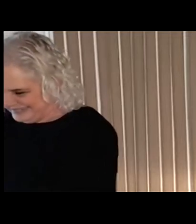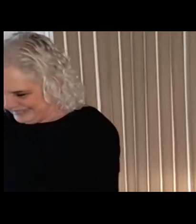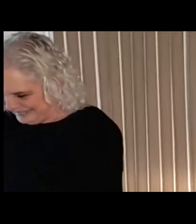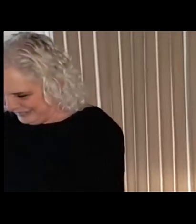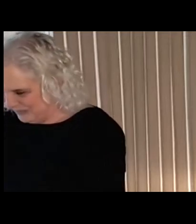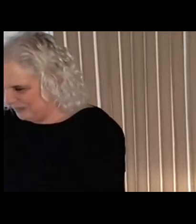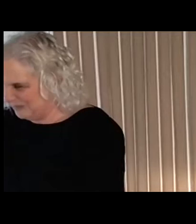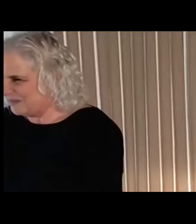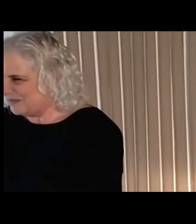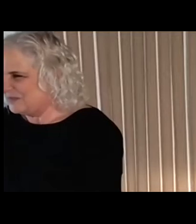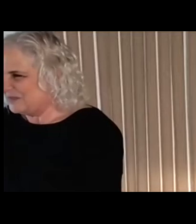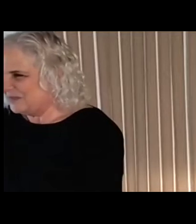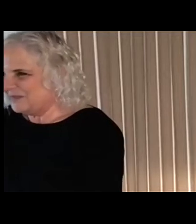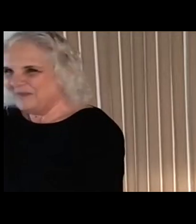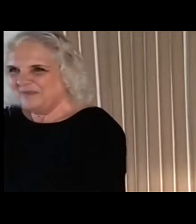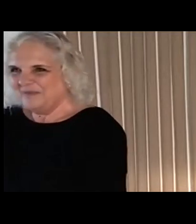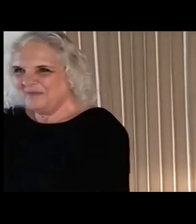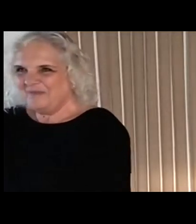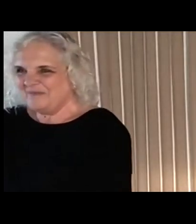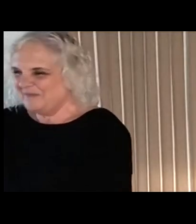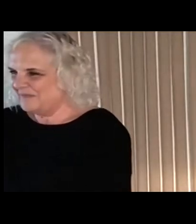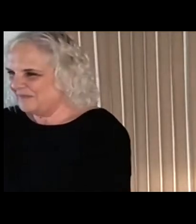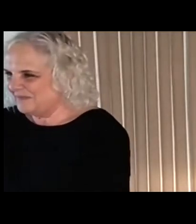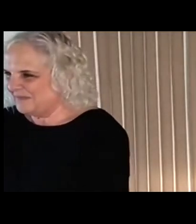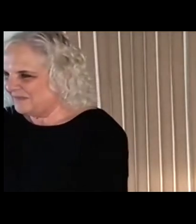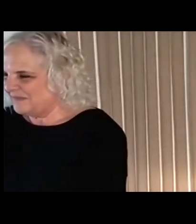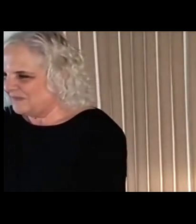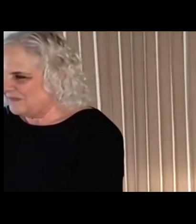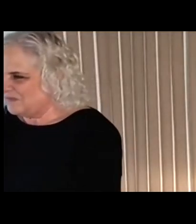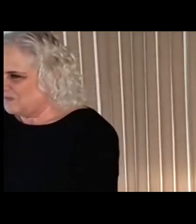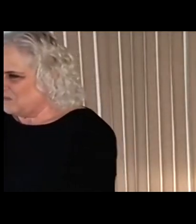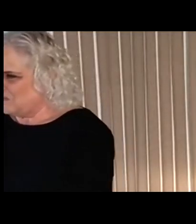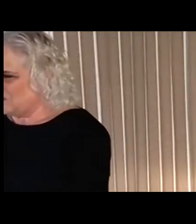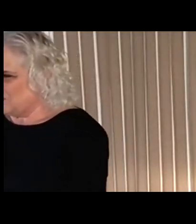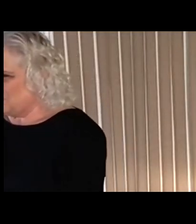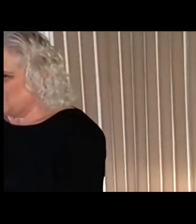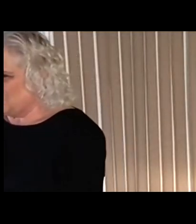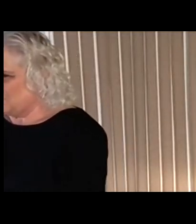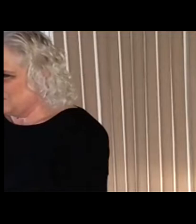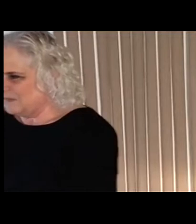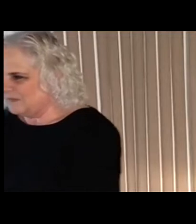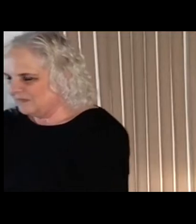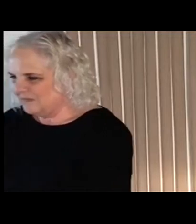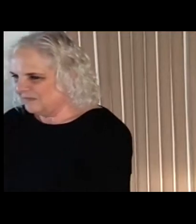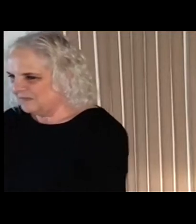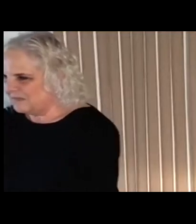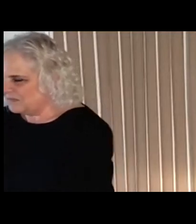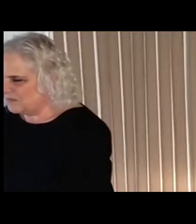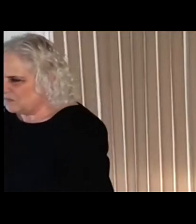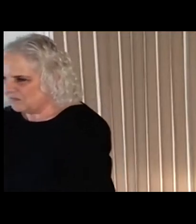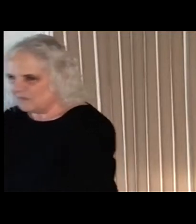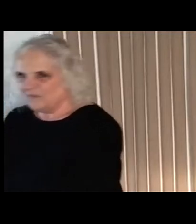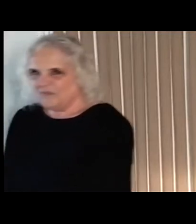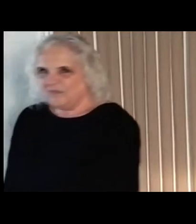his. So should I get in here and say something since we have that screen? You could sit right here. I can give you No, this.